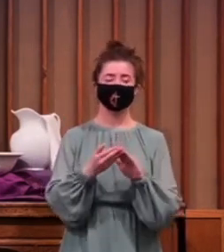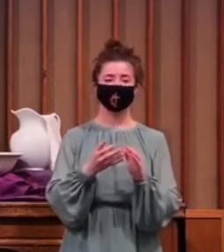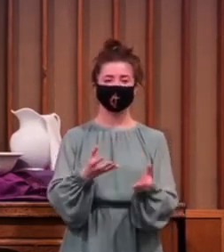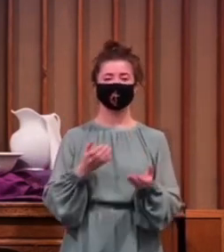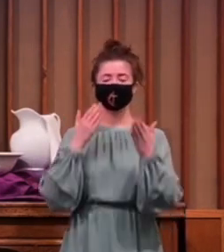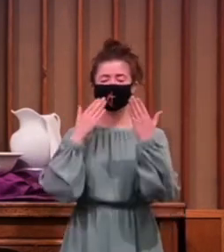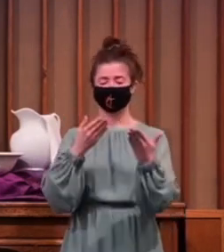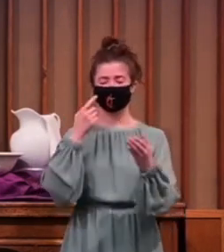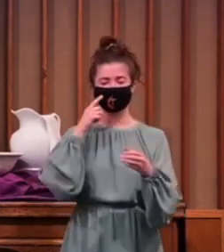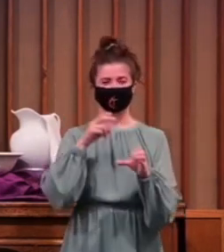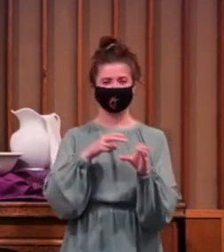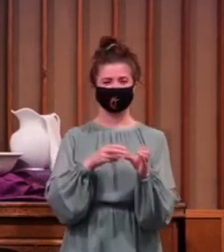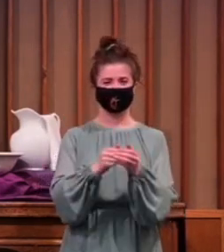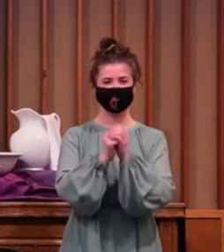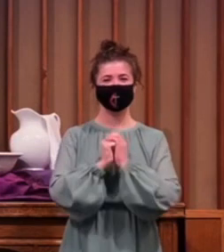evening.